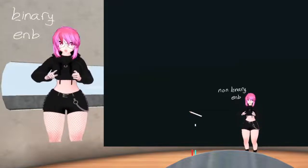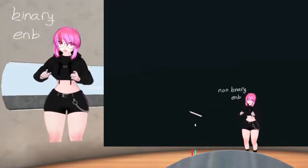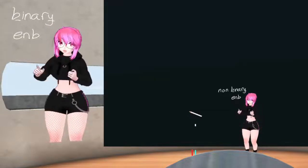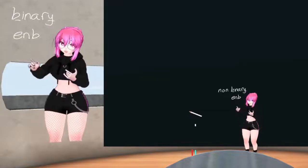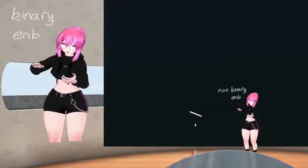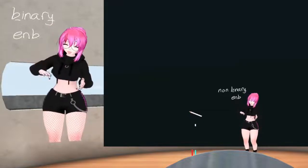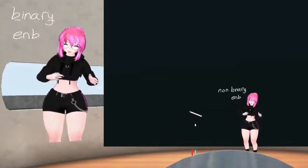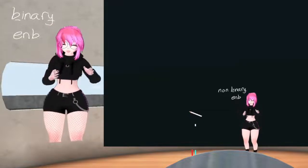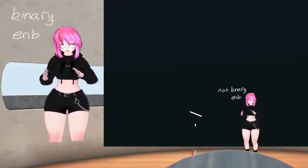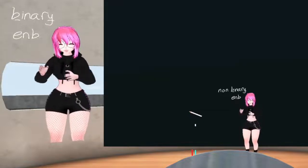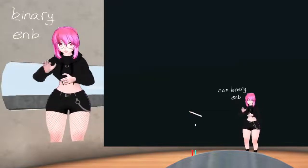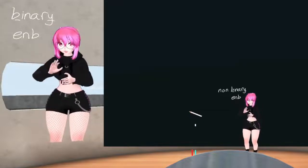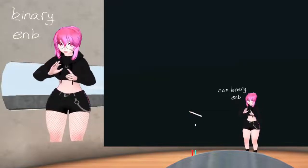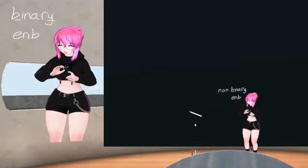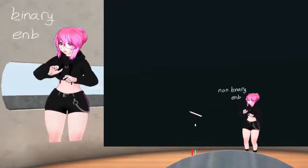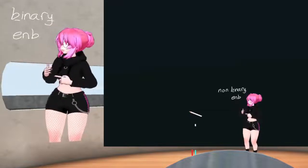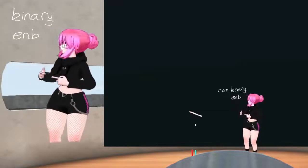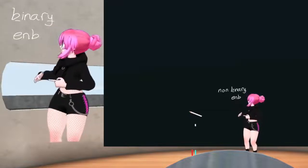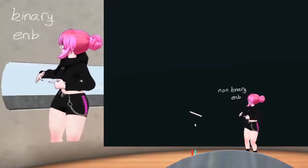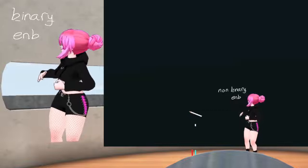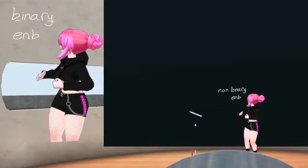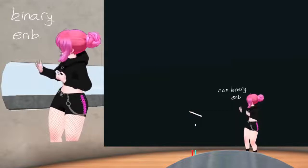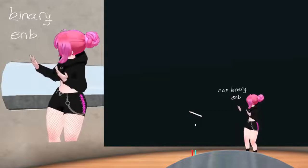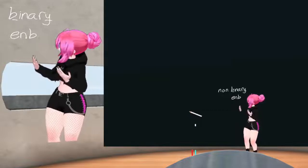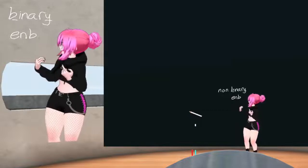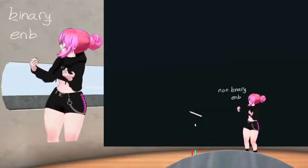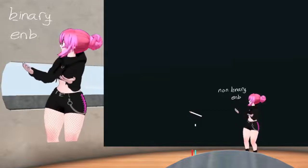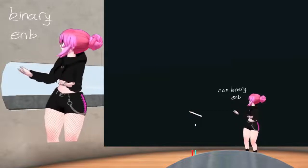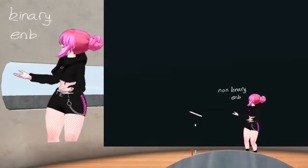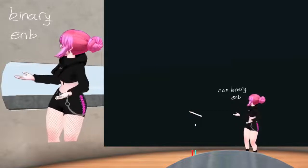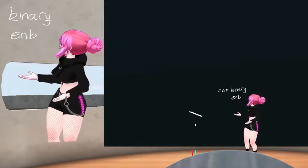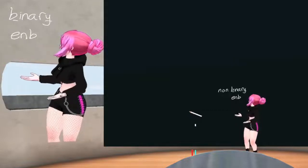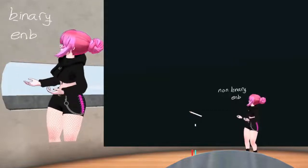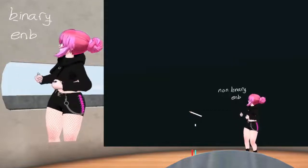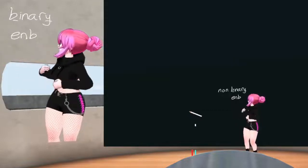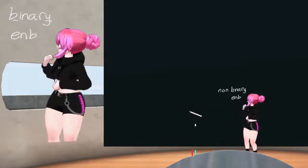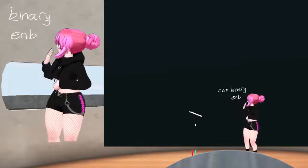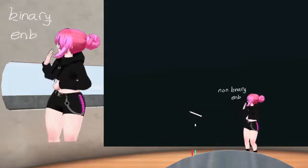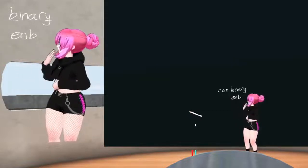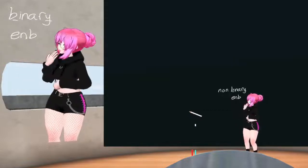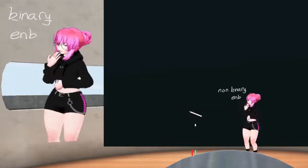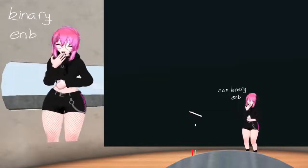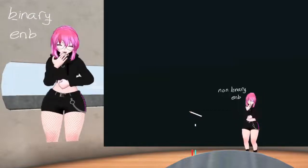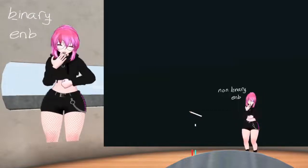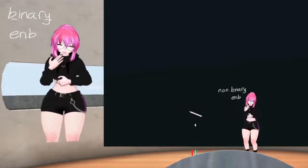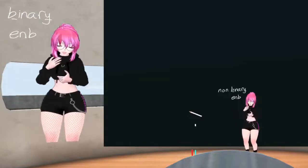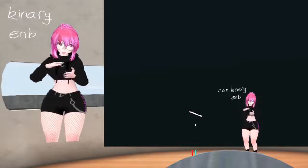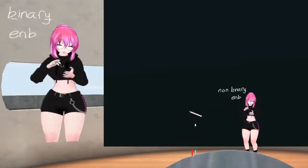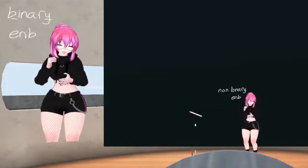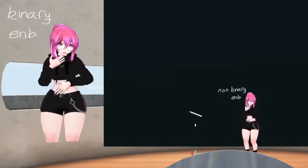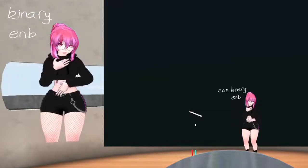different words, it kind of moves with the culture as well. But I just wanted to let you guys know about that, even though I'm still kind of learning about it